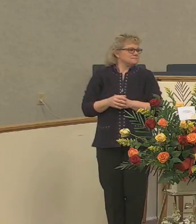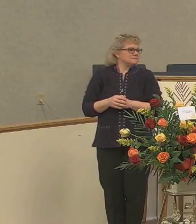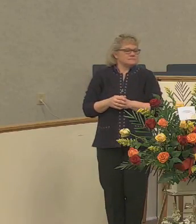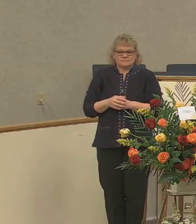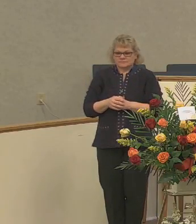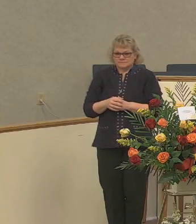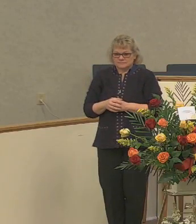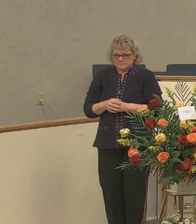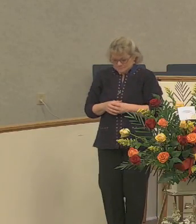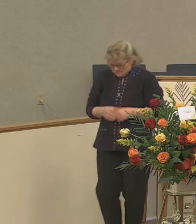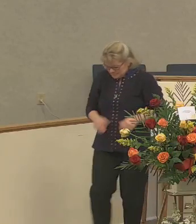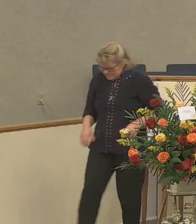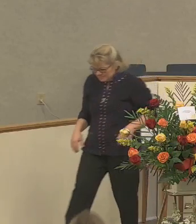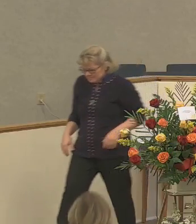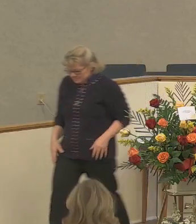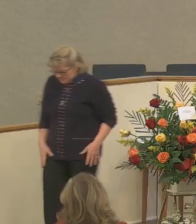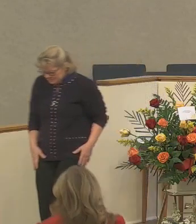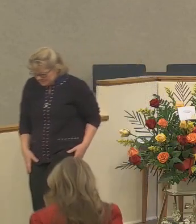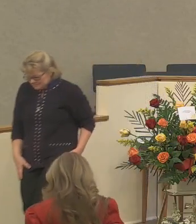Until Then.